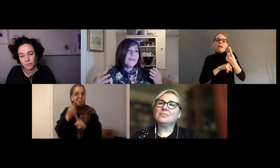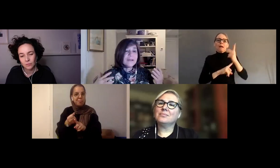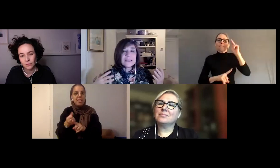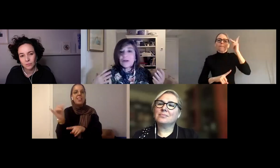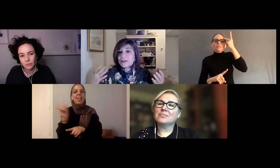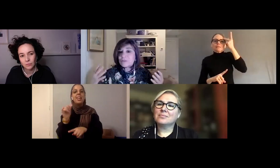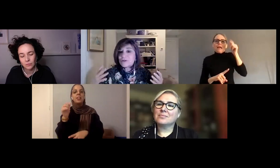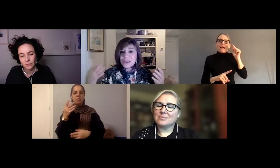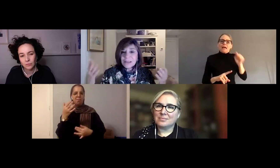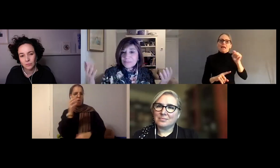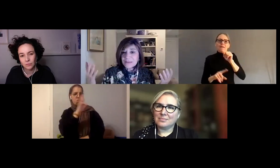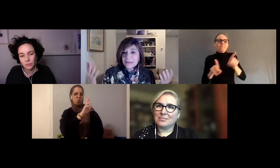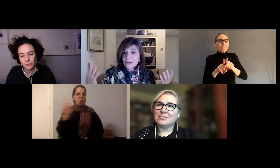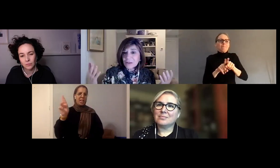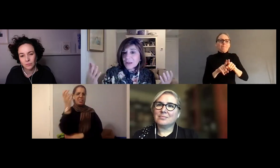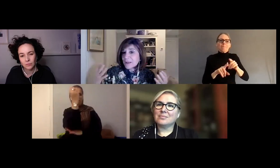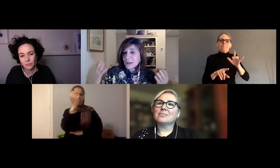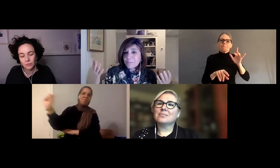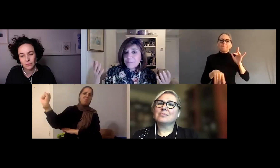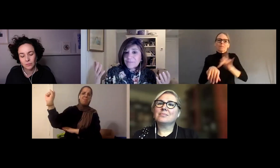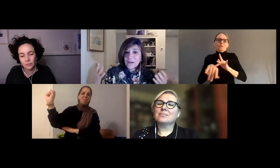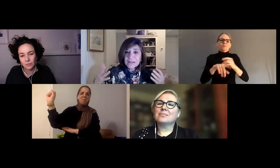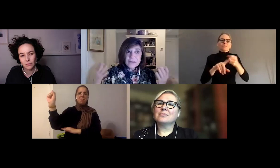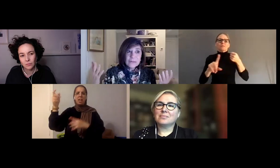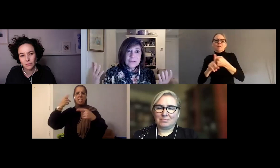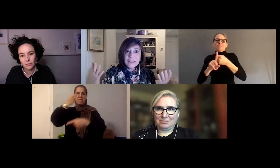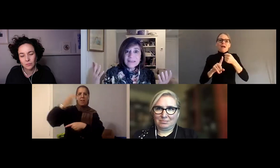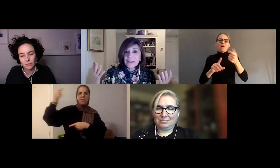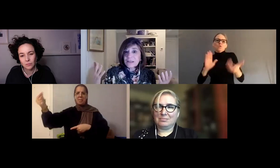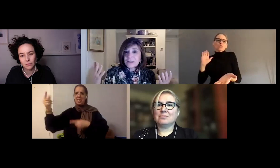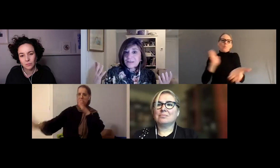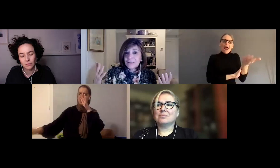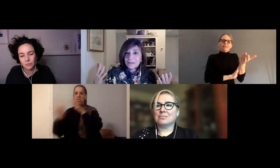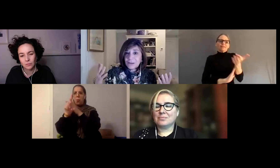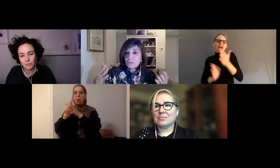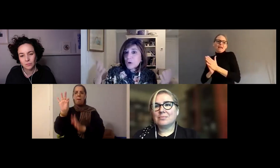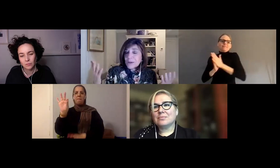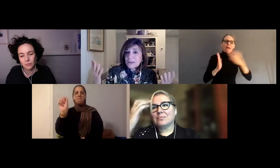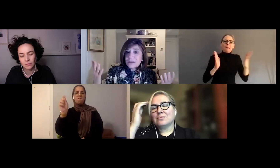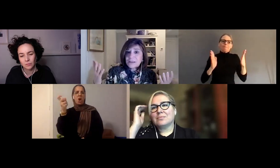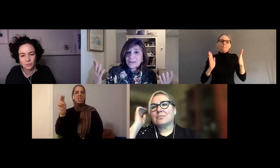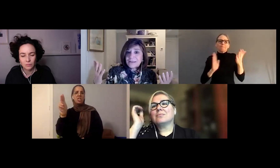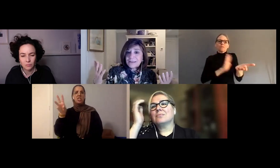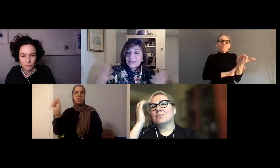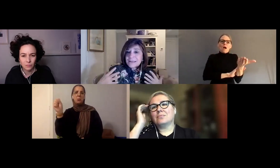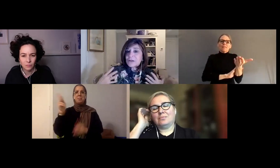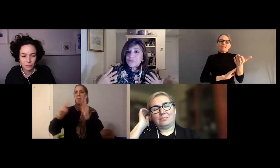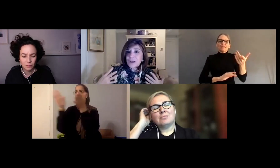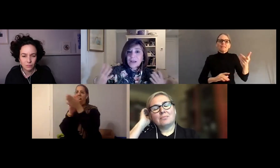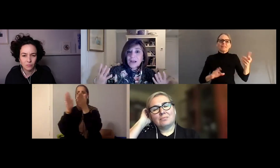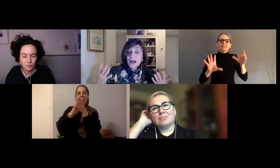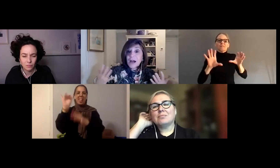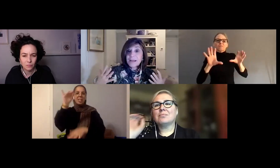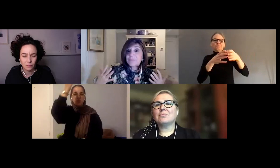right-wing authoritarian regimes are coming up on Fox News as like heroic in this